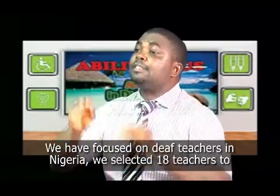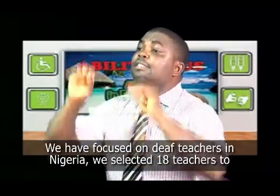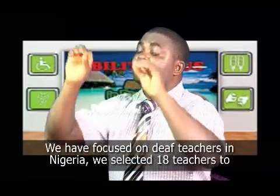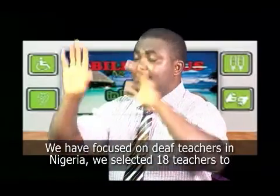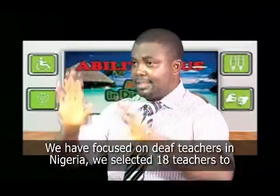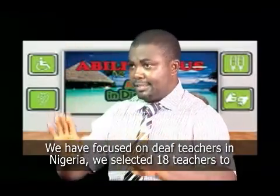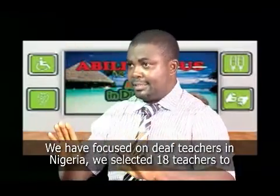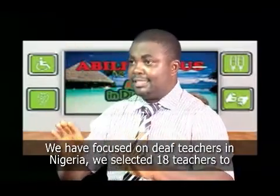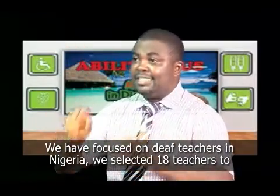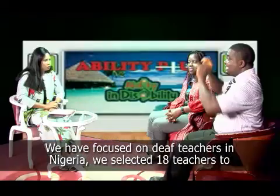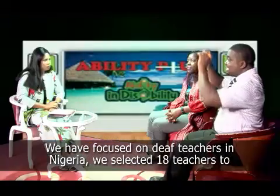Deaf teachers.